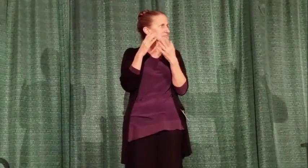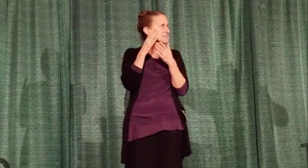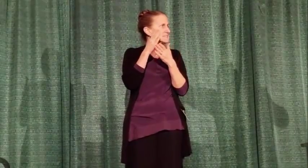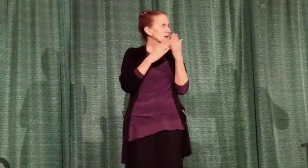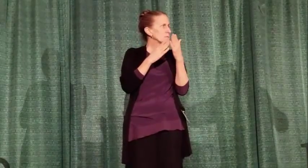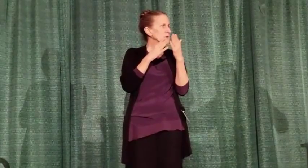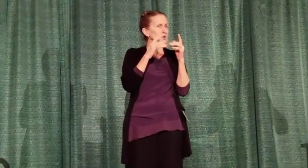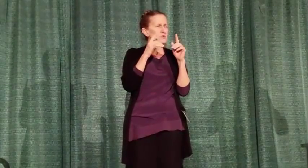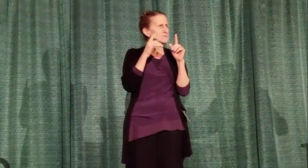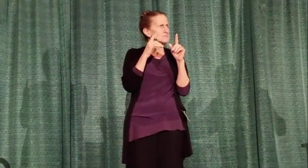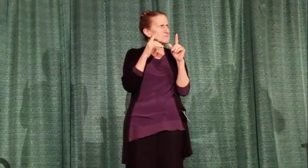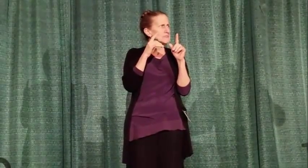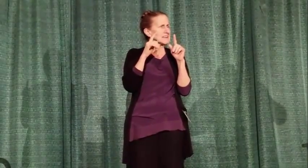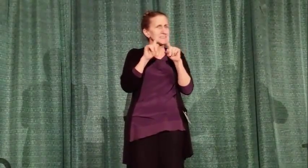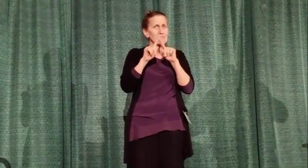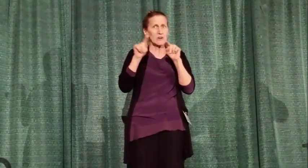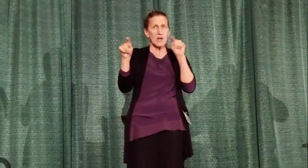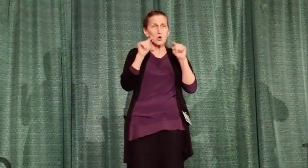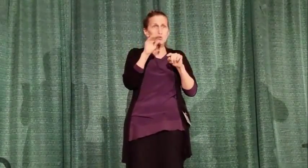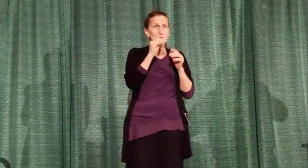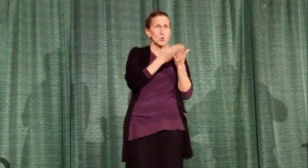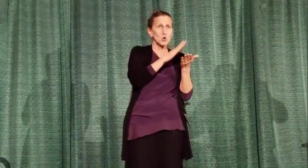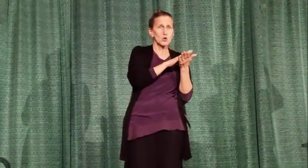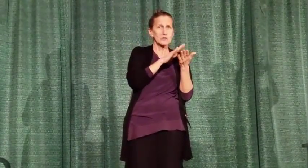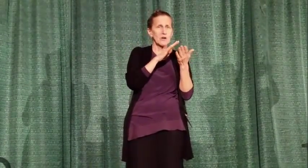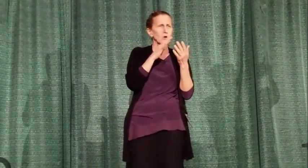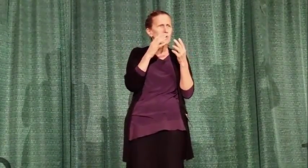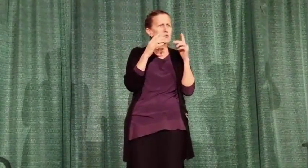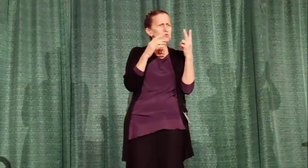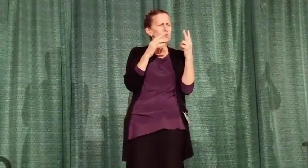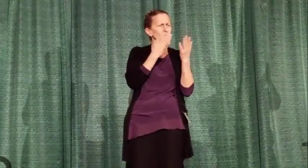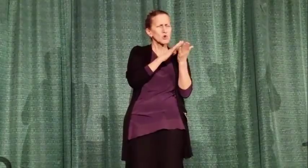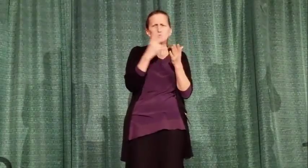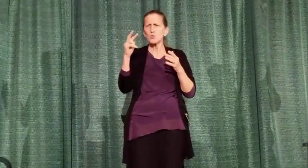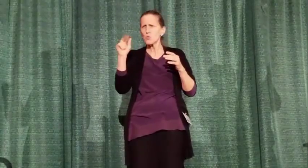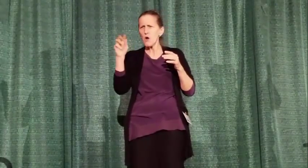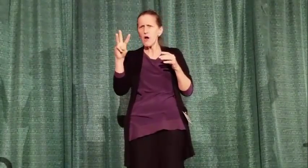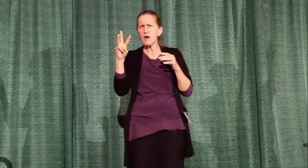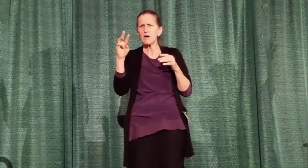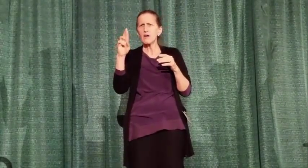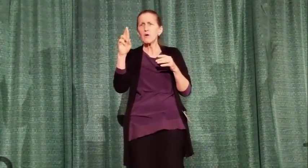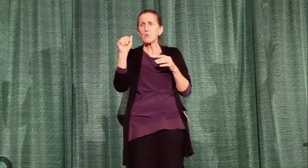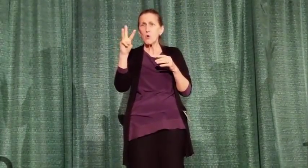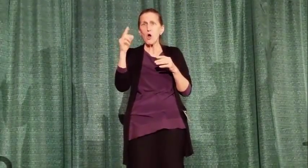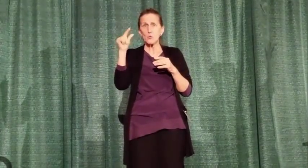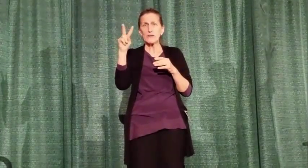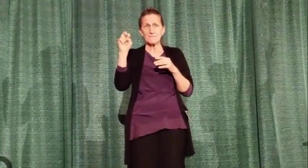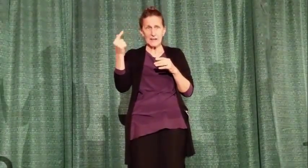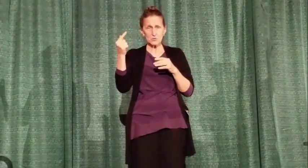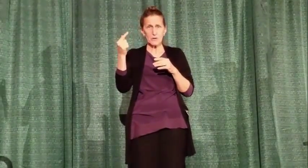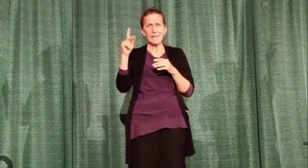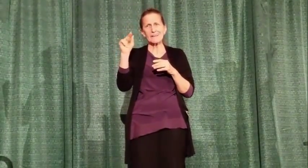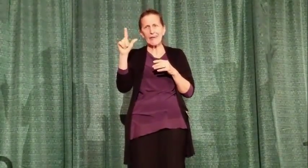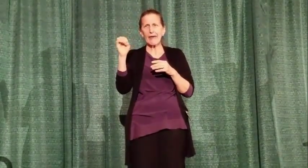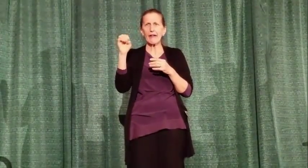foods and these 2 cooked foods. What do you think these 2 cooked foods and 2 raw foods are? Well, the 2 raw foods are raw green vegetables like kale